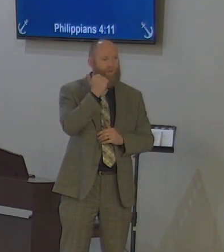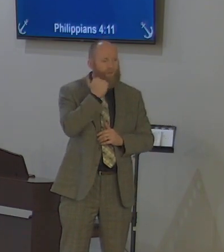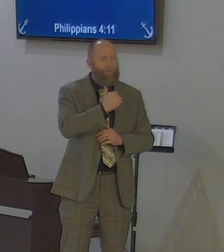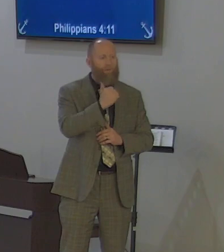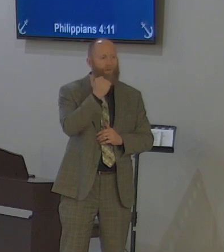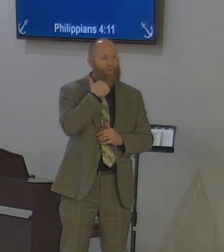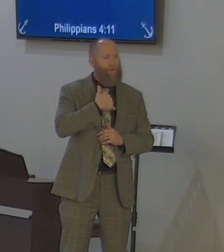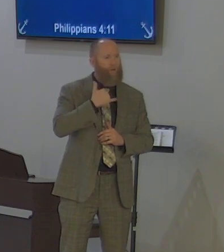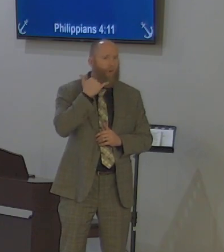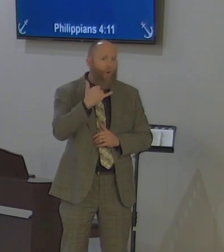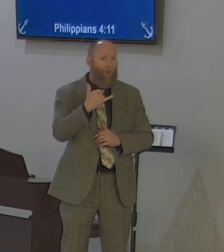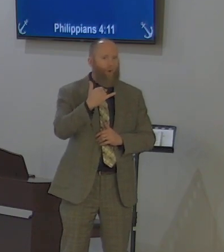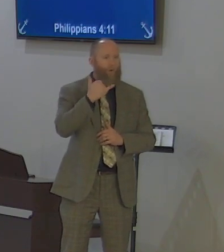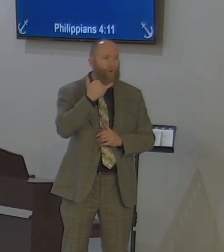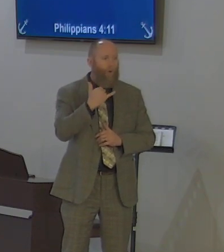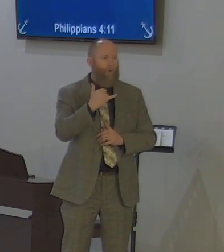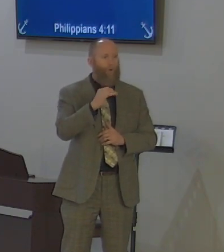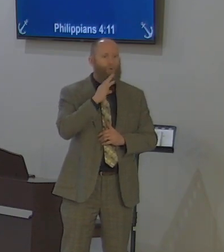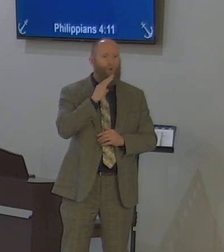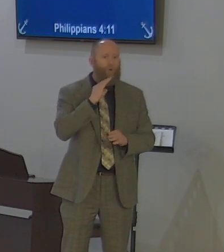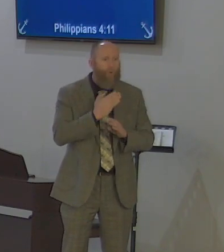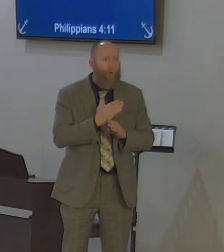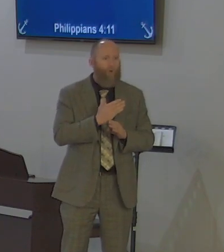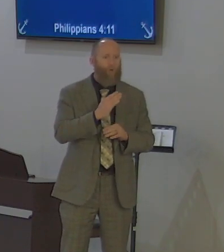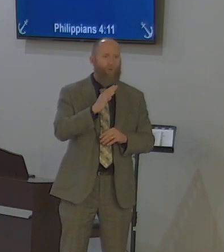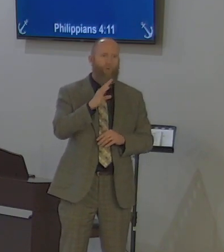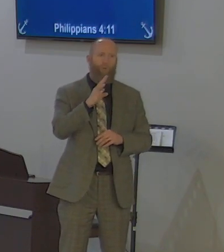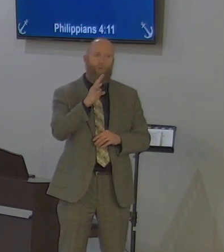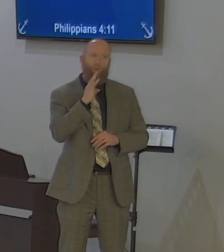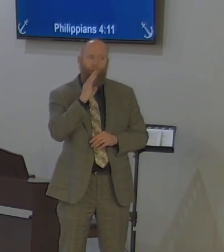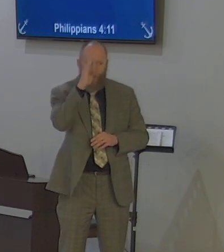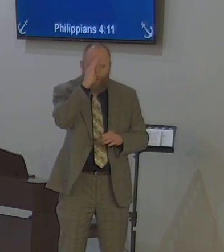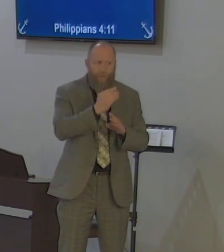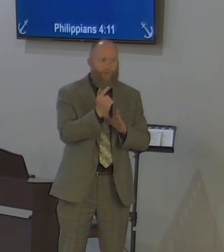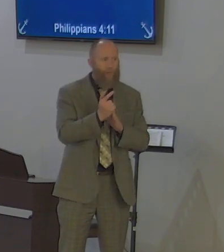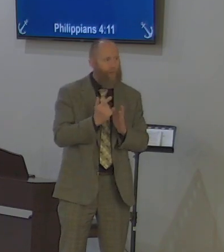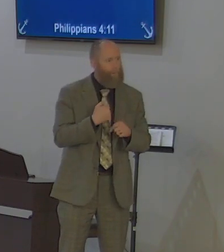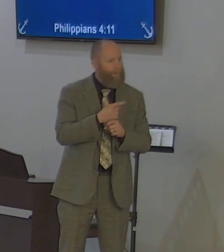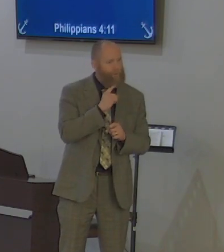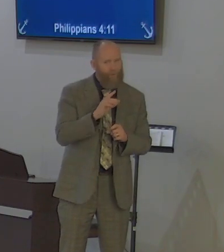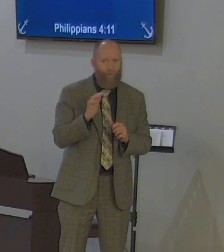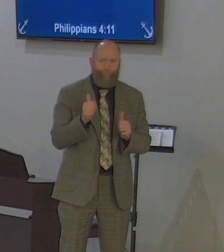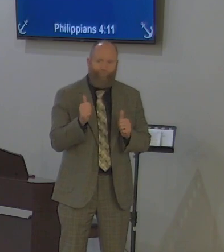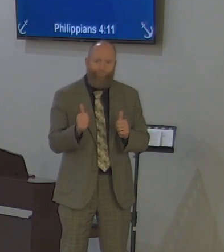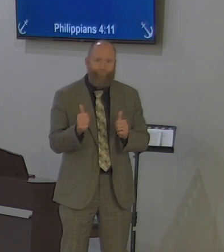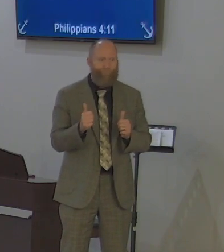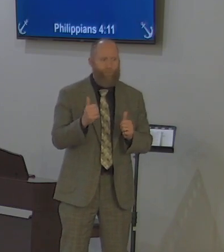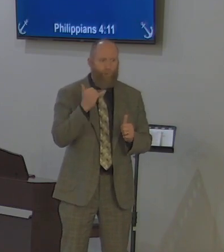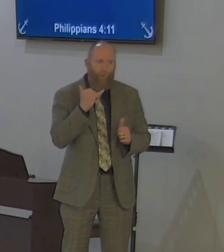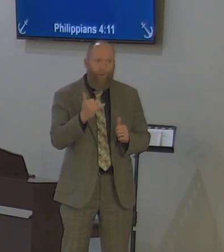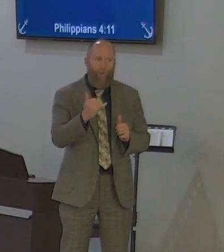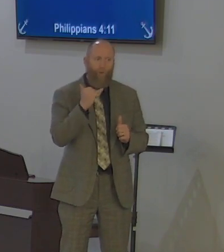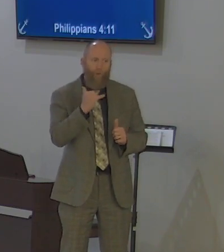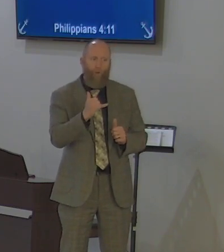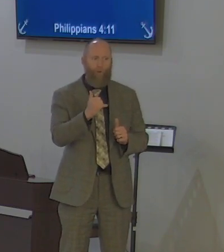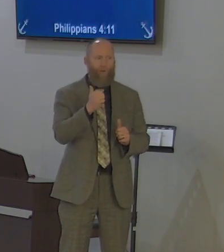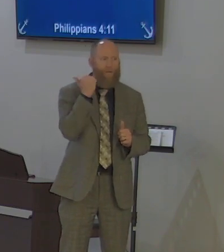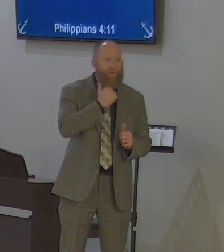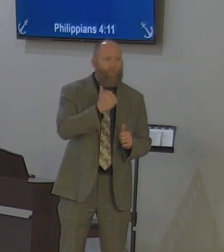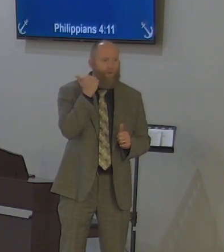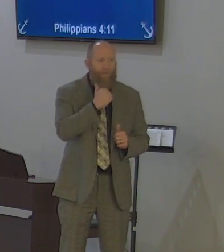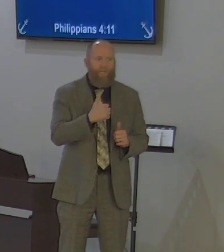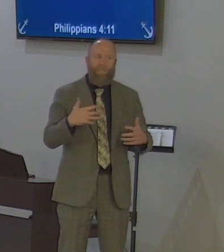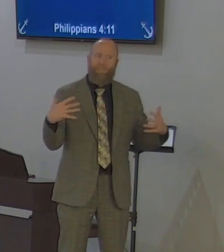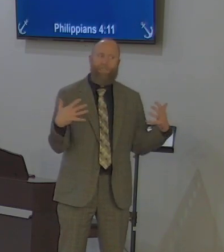called. I talked to my daughter. I talked to my son-in-law, because I had this concern that my daughter would become bitter towards